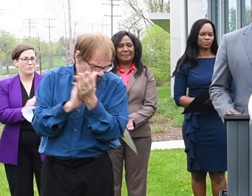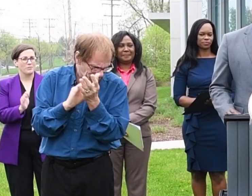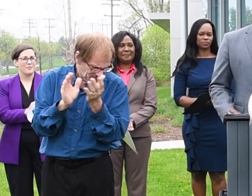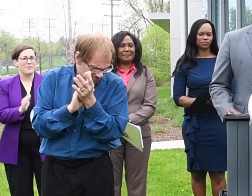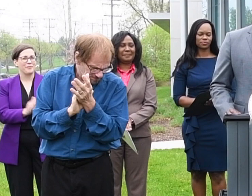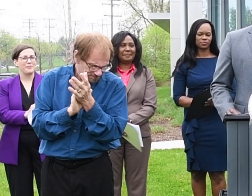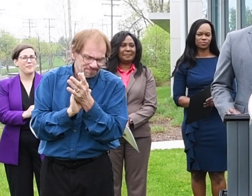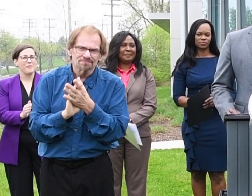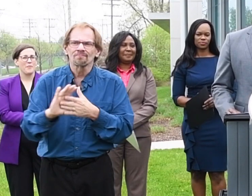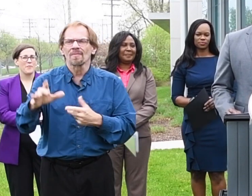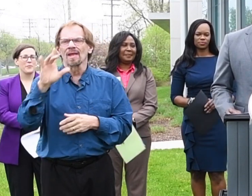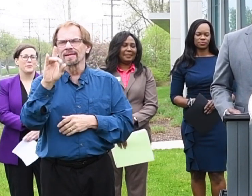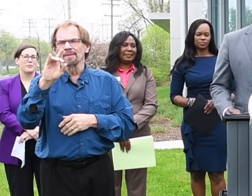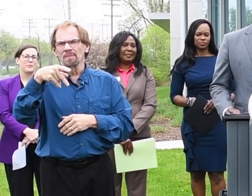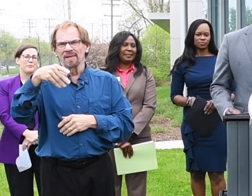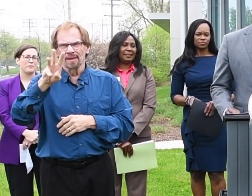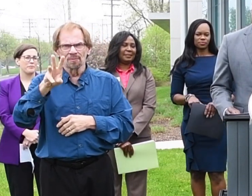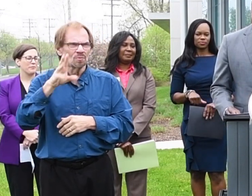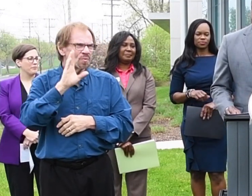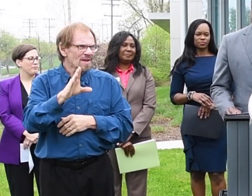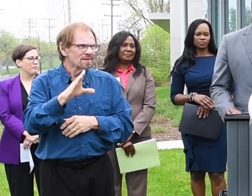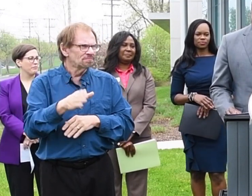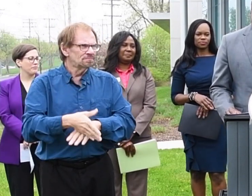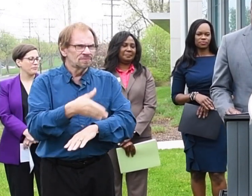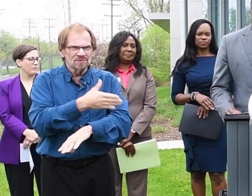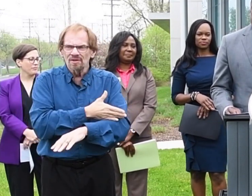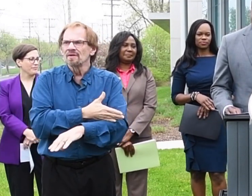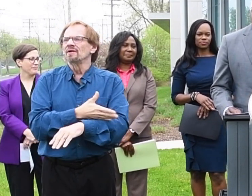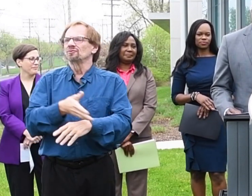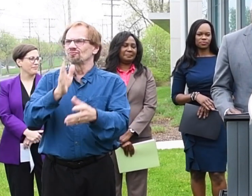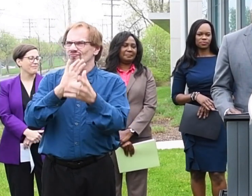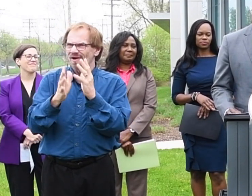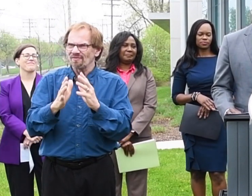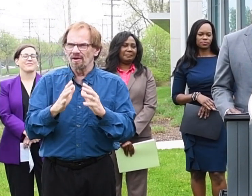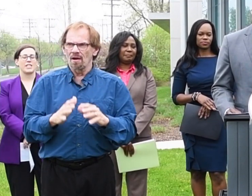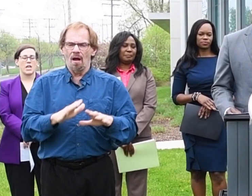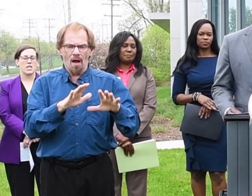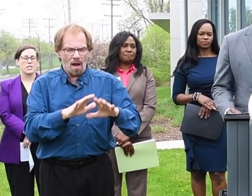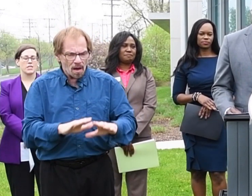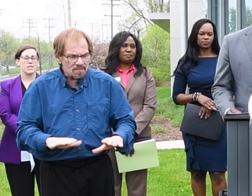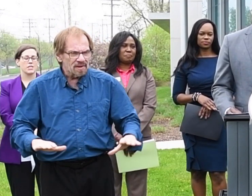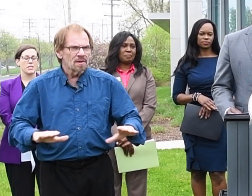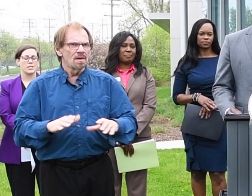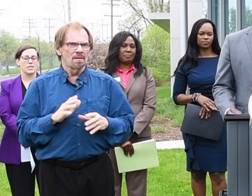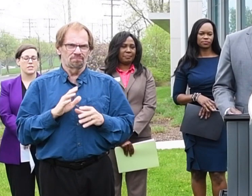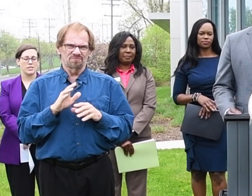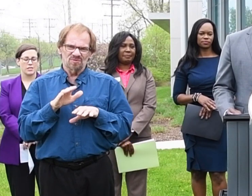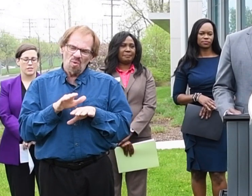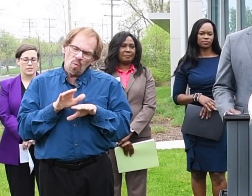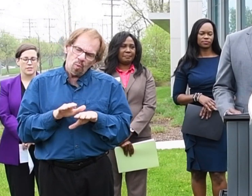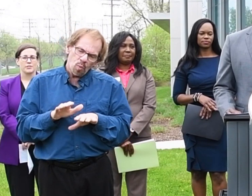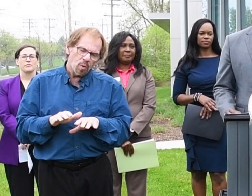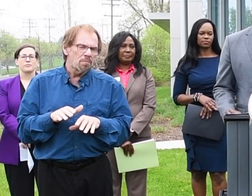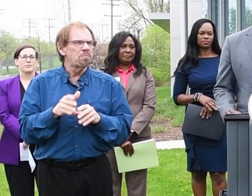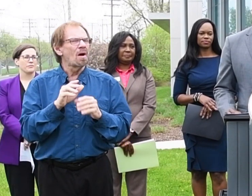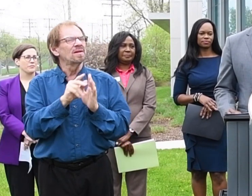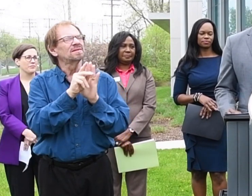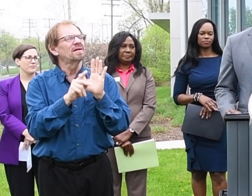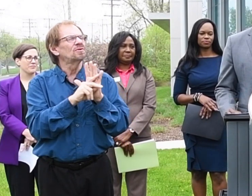And DPW will also update their traffic calming policy to address safety and speeding concerns along all